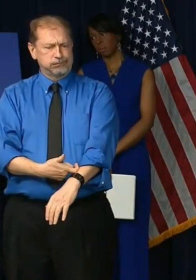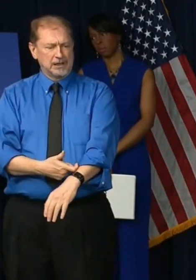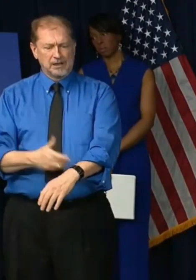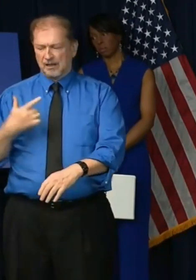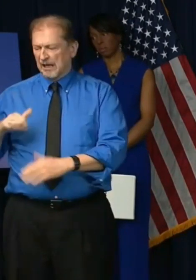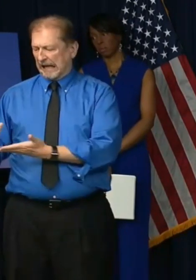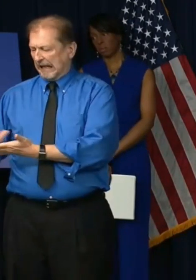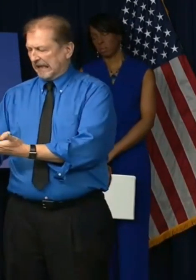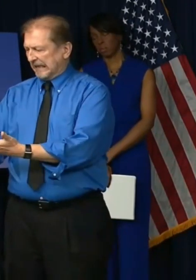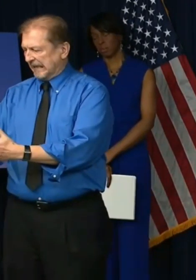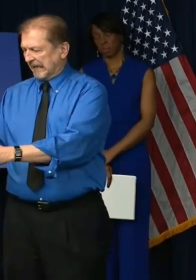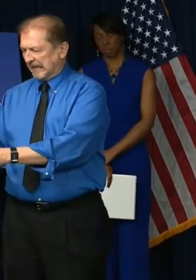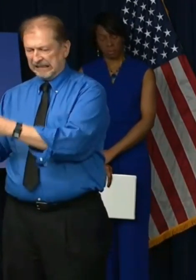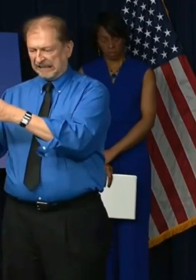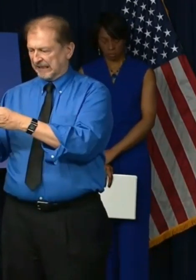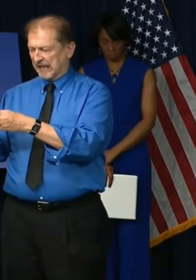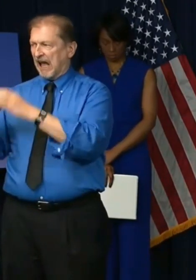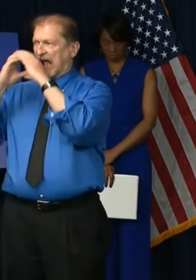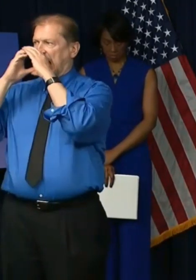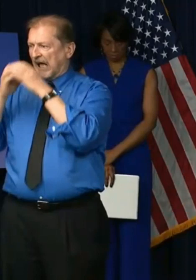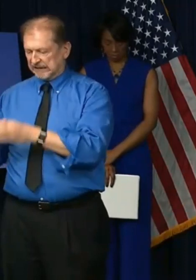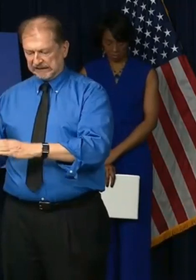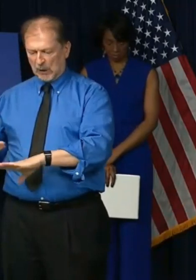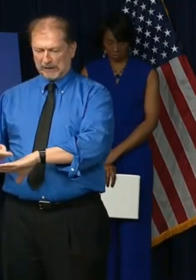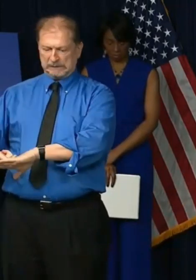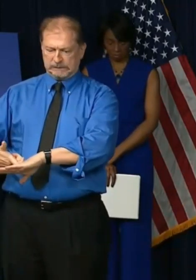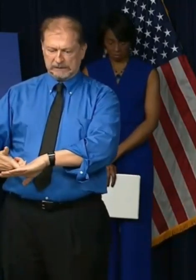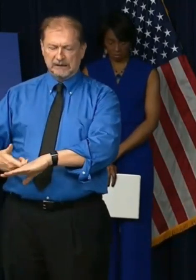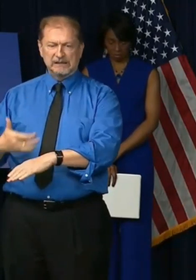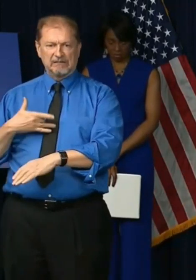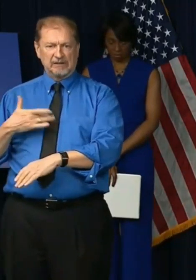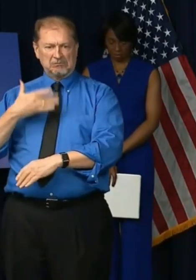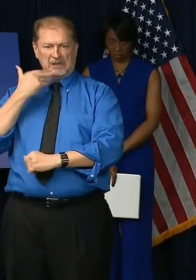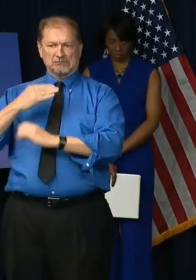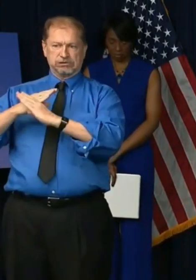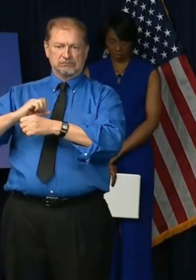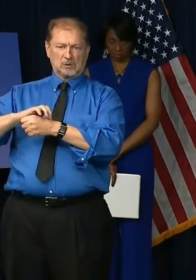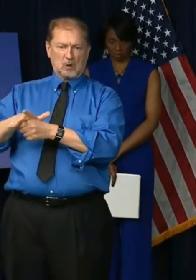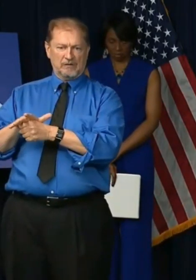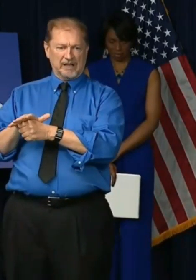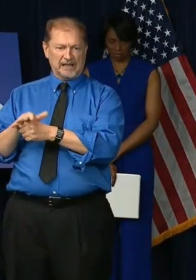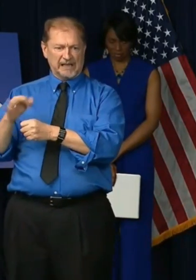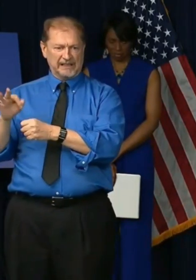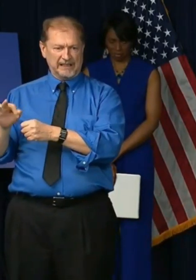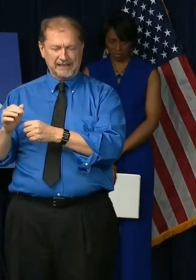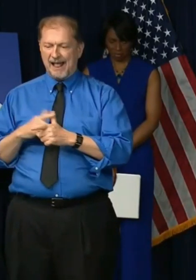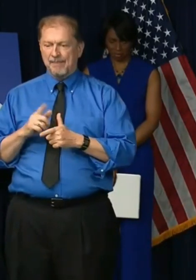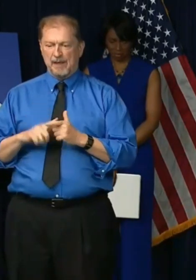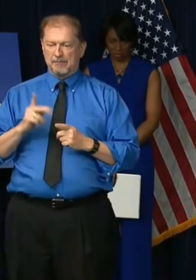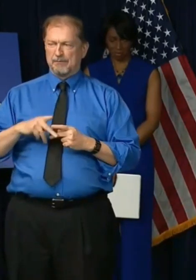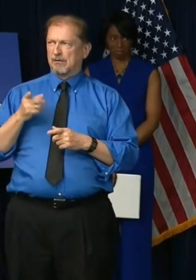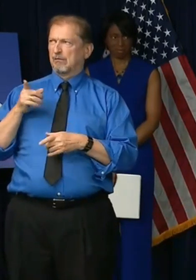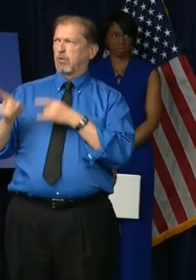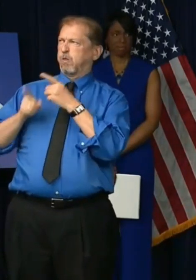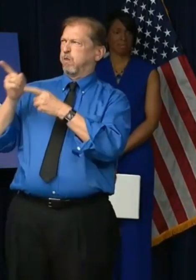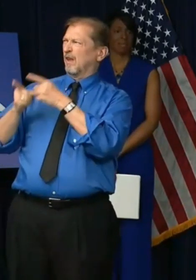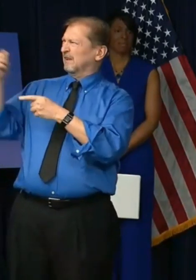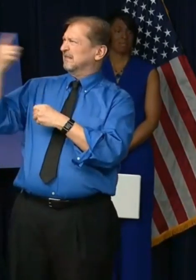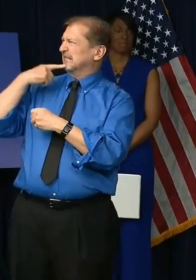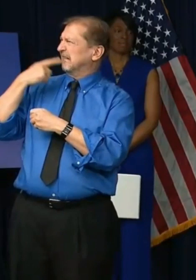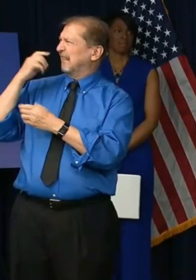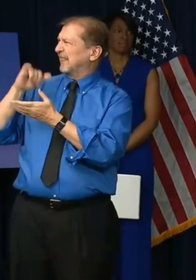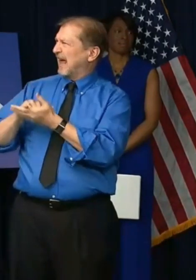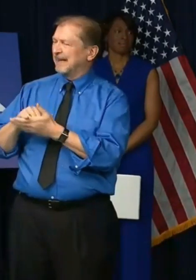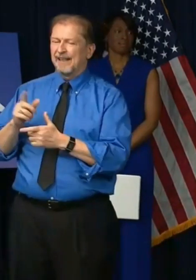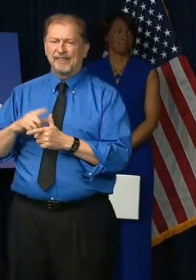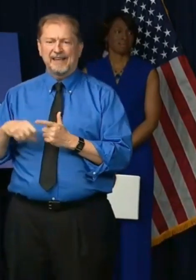treatment for COVID-19? And what do you make of Trump's contention today he was only being sarcastic with those comments? I don't know